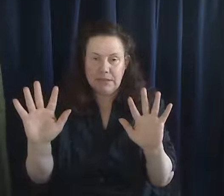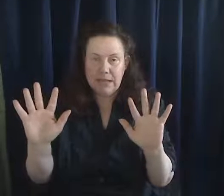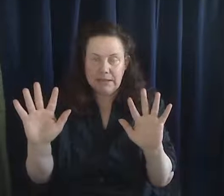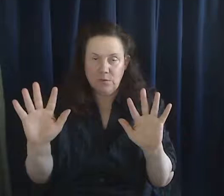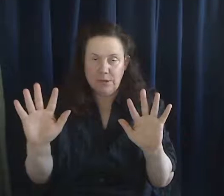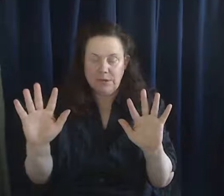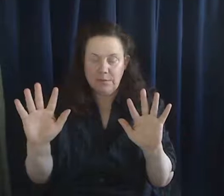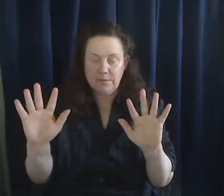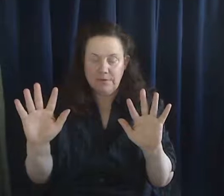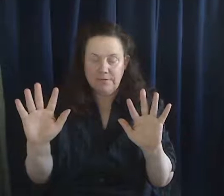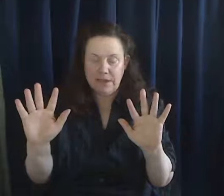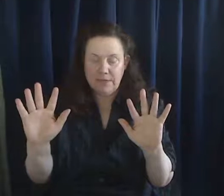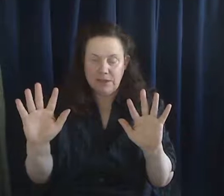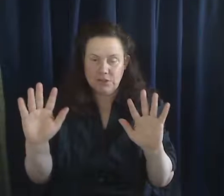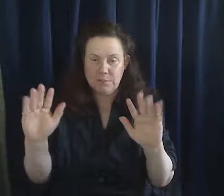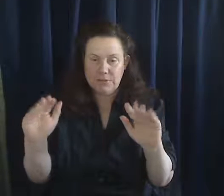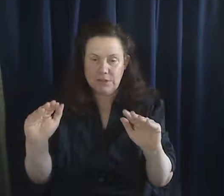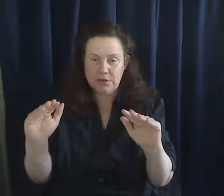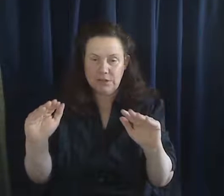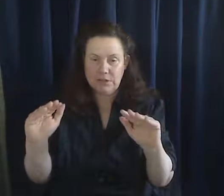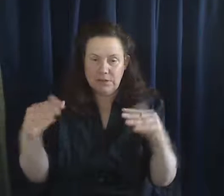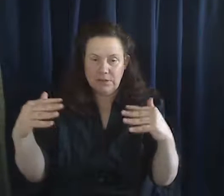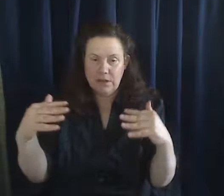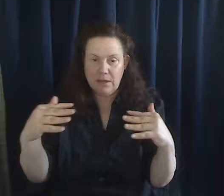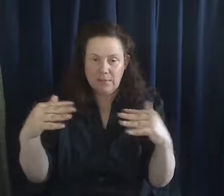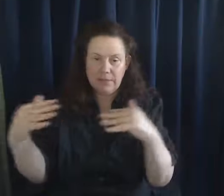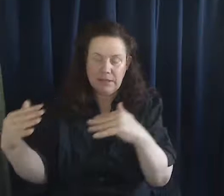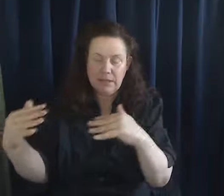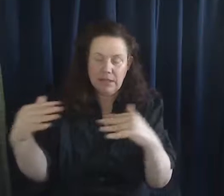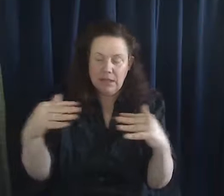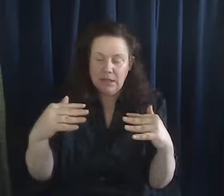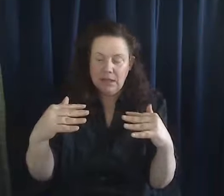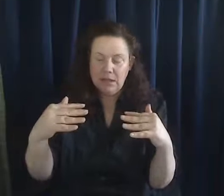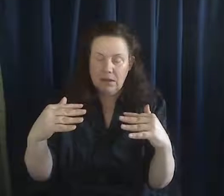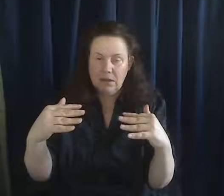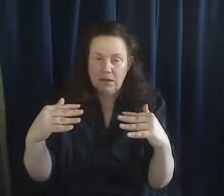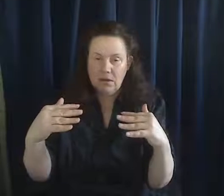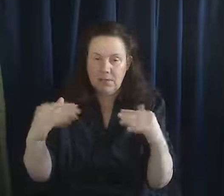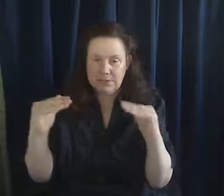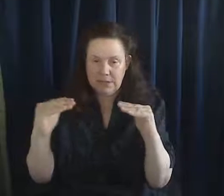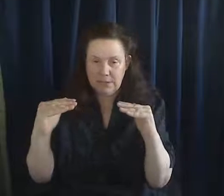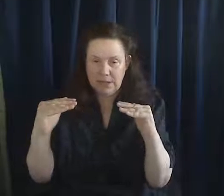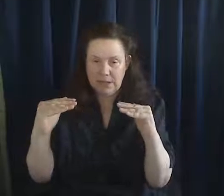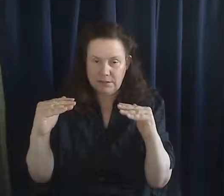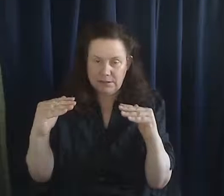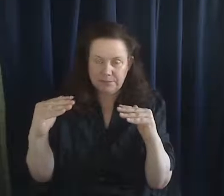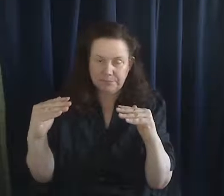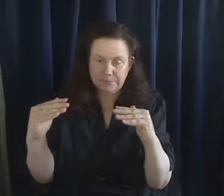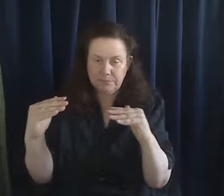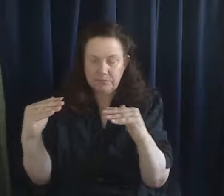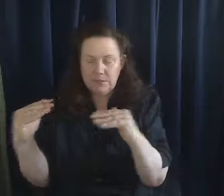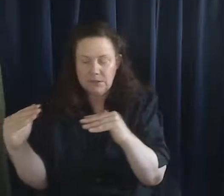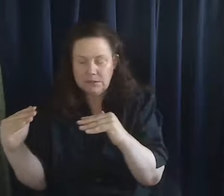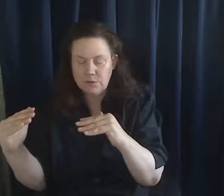not quite a number 5 hand shape, but then you're going to be almost at right angles. So